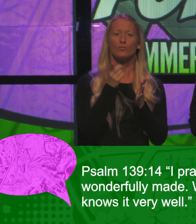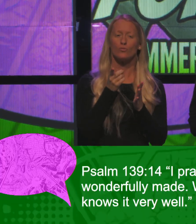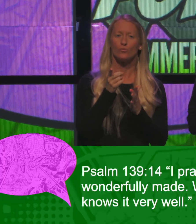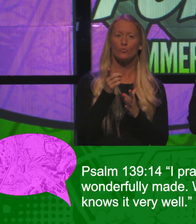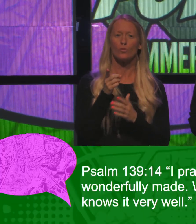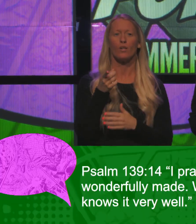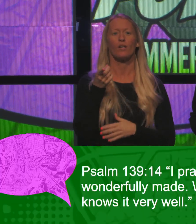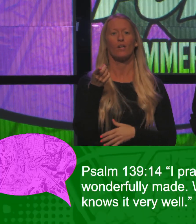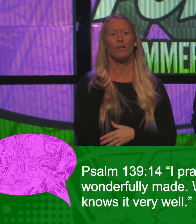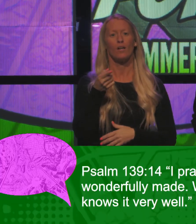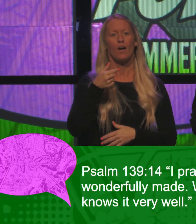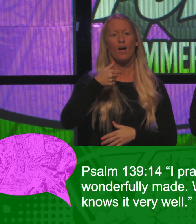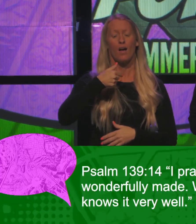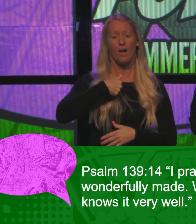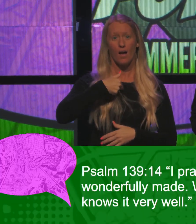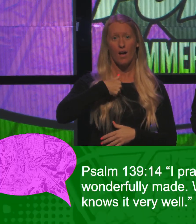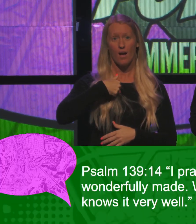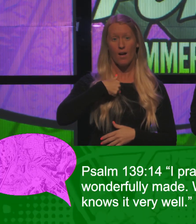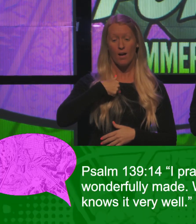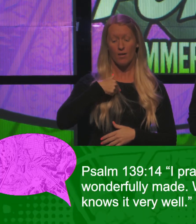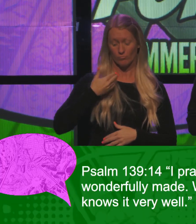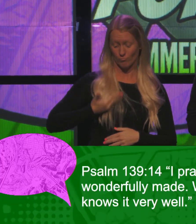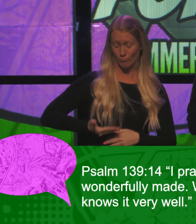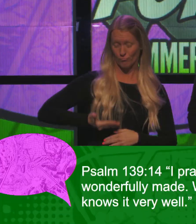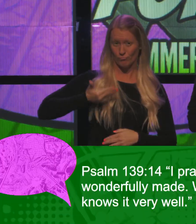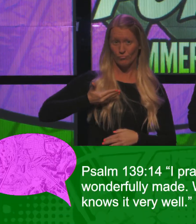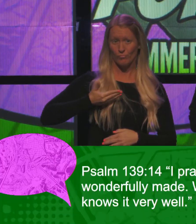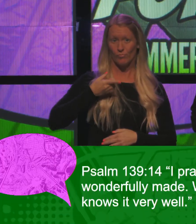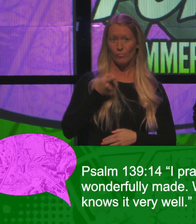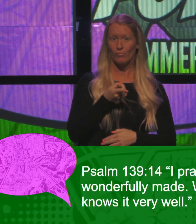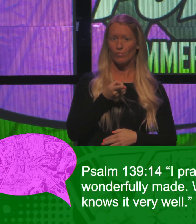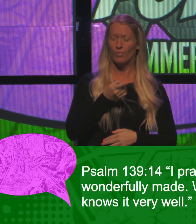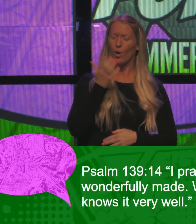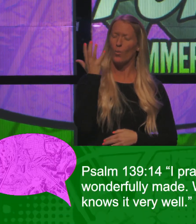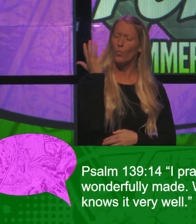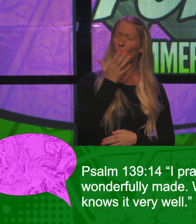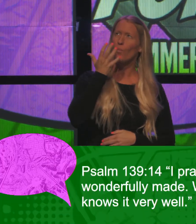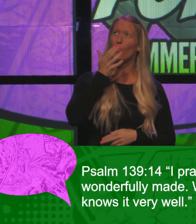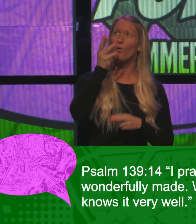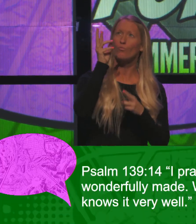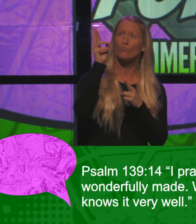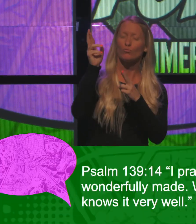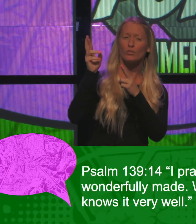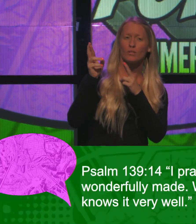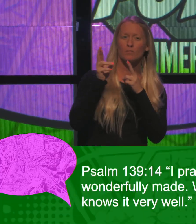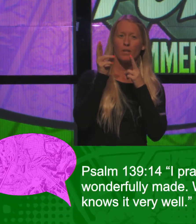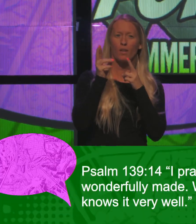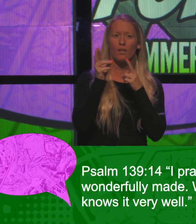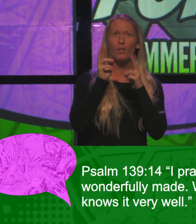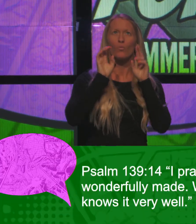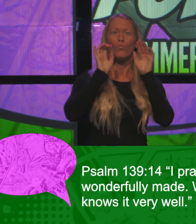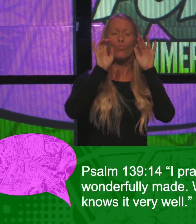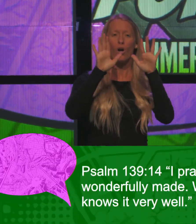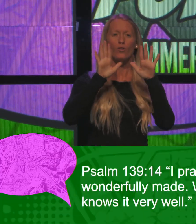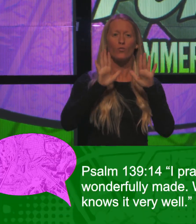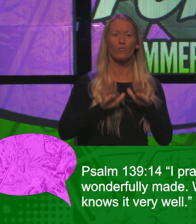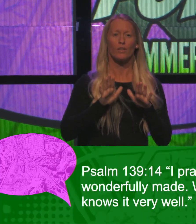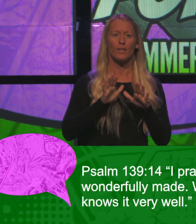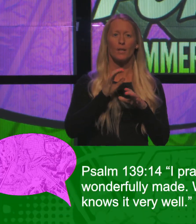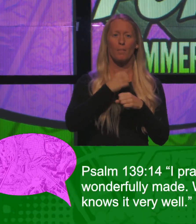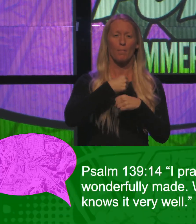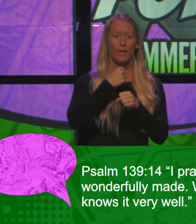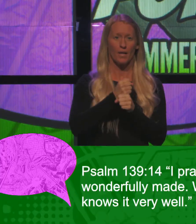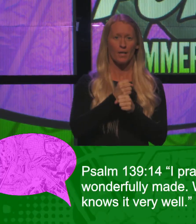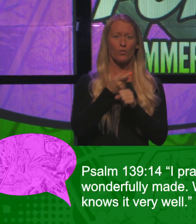writing here, for I praise you, for I am fearfully and wonderfully made. Wonderful are